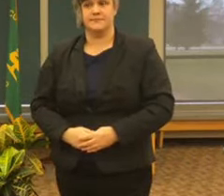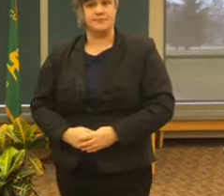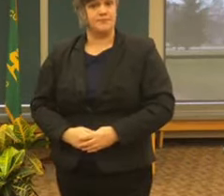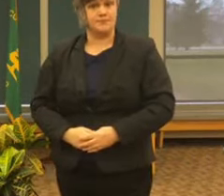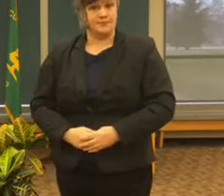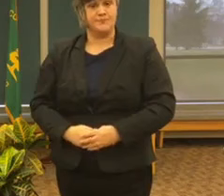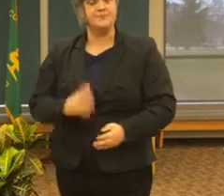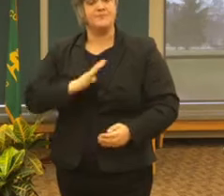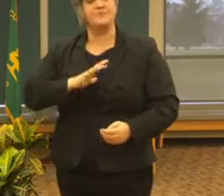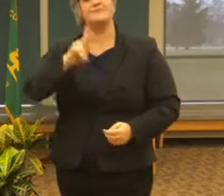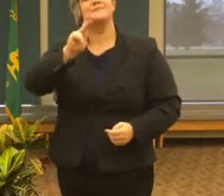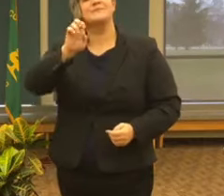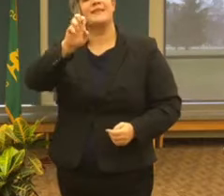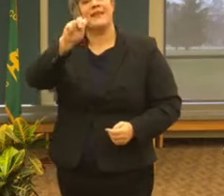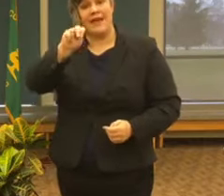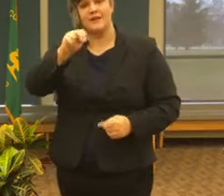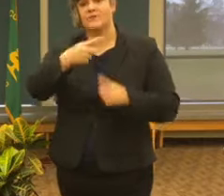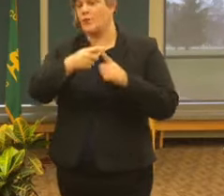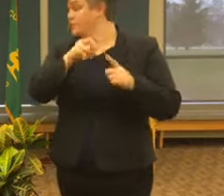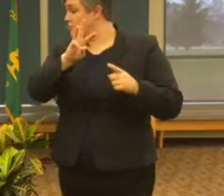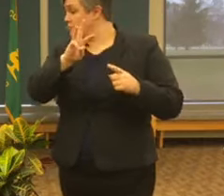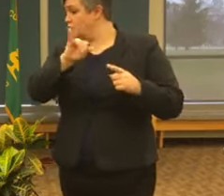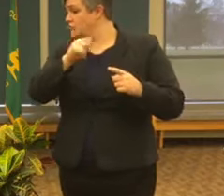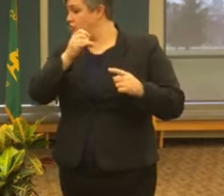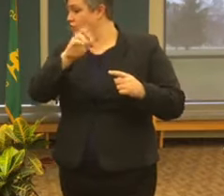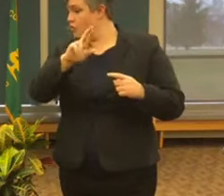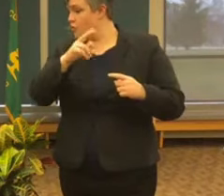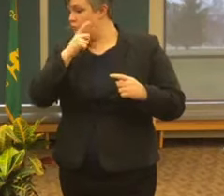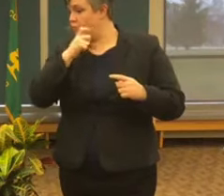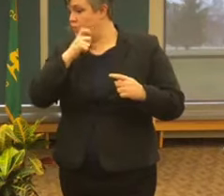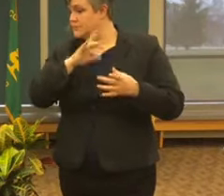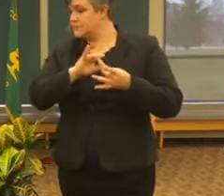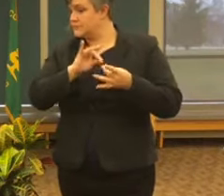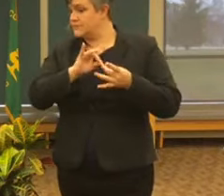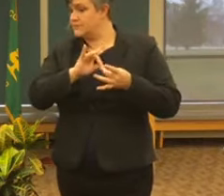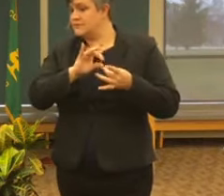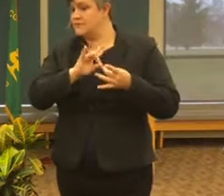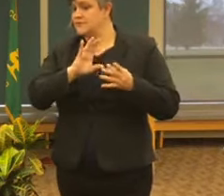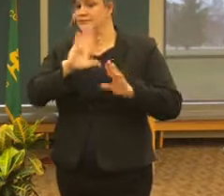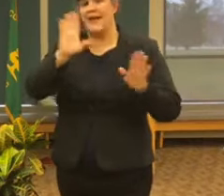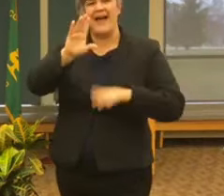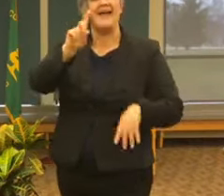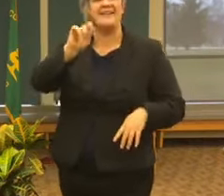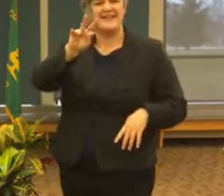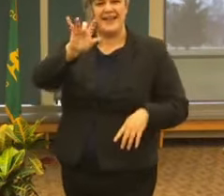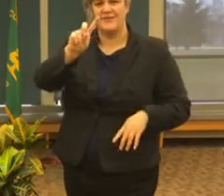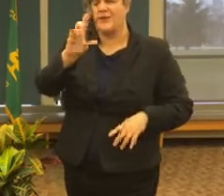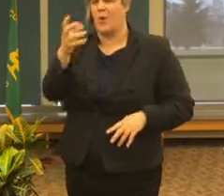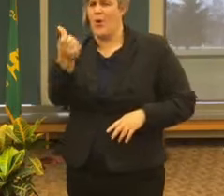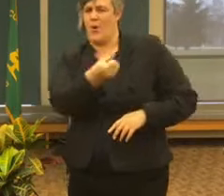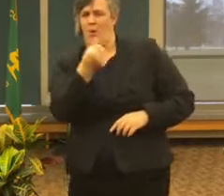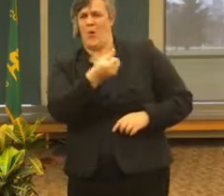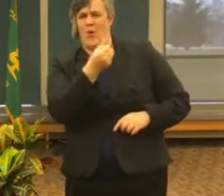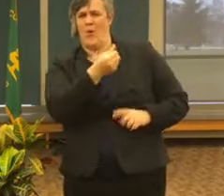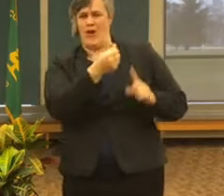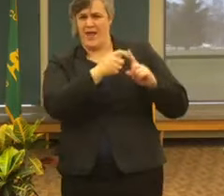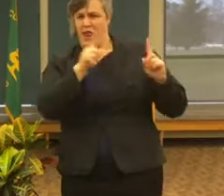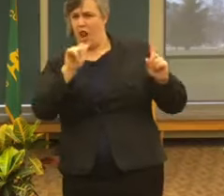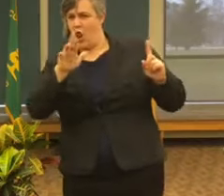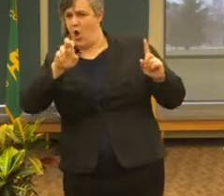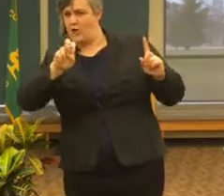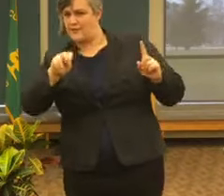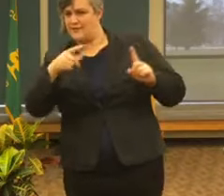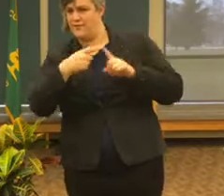Right. Ken from WJR. Oh, I'm sorry. Hi, David. Hi, Leanne. Whoop, hang on a second. Was that Lauren at